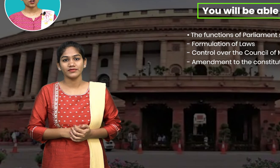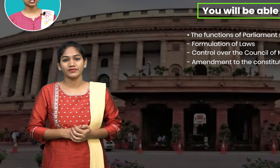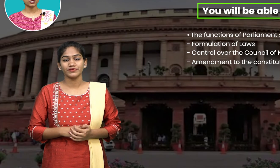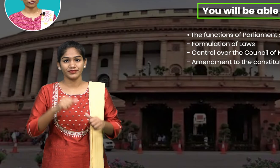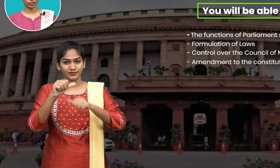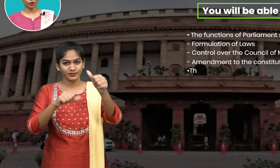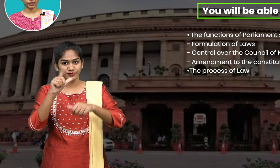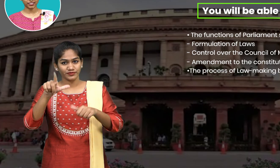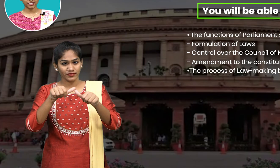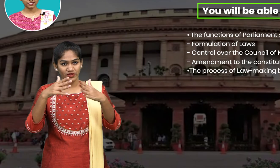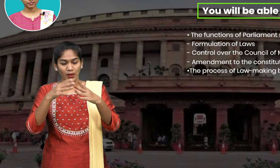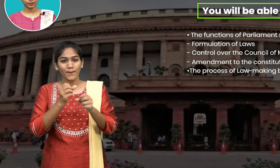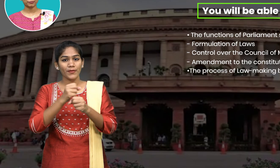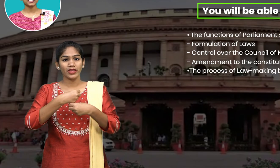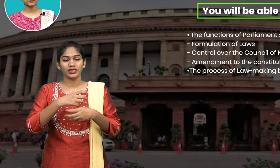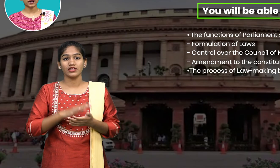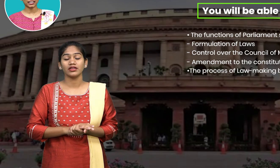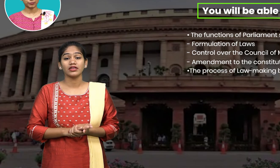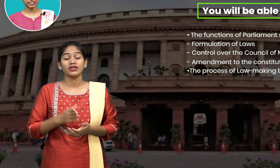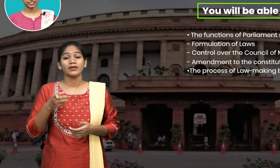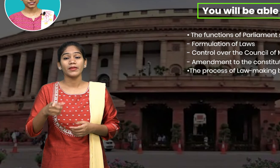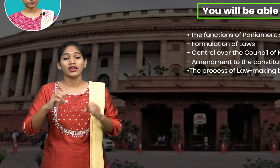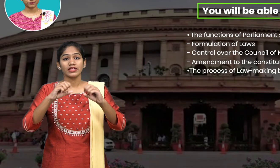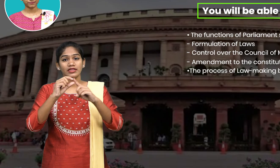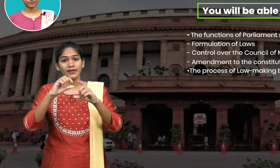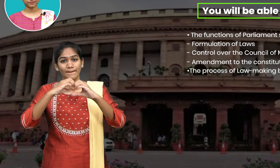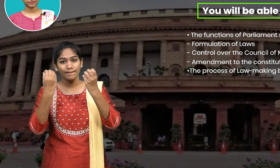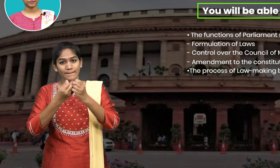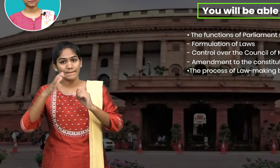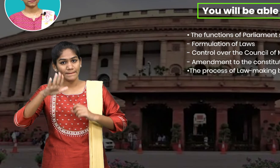The process of lawmaking by the Parliament,